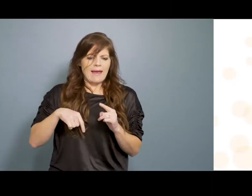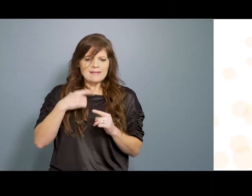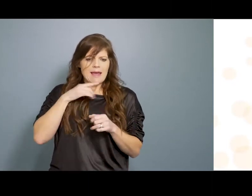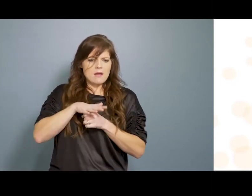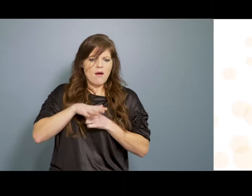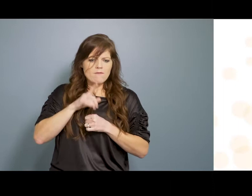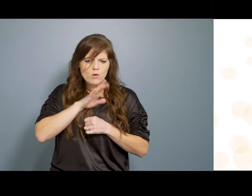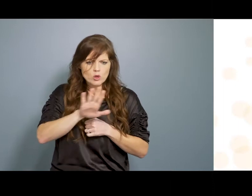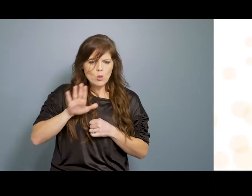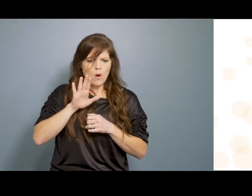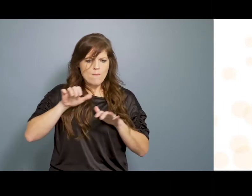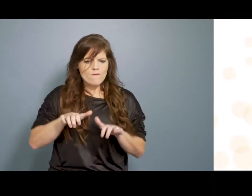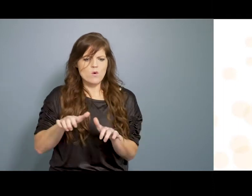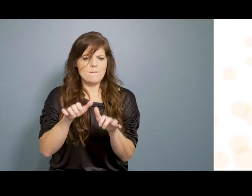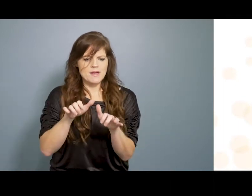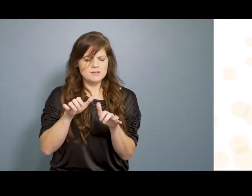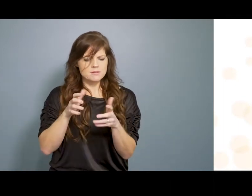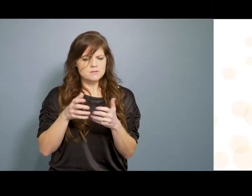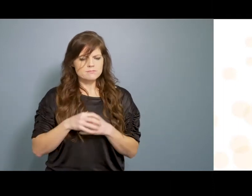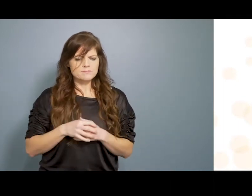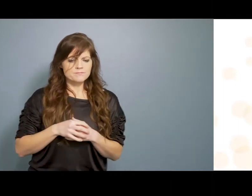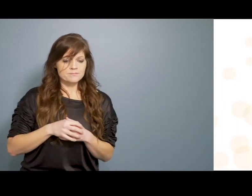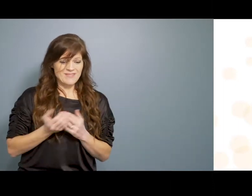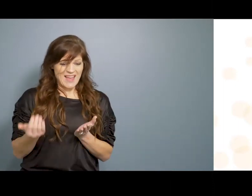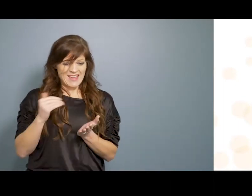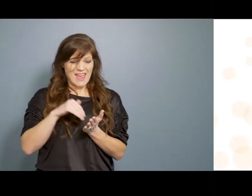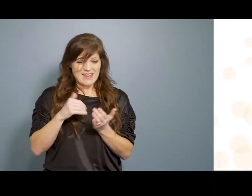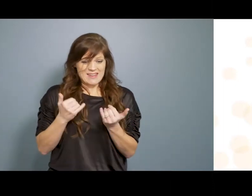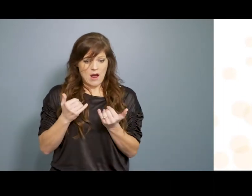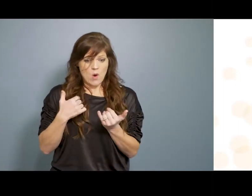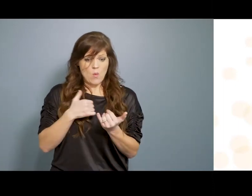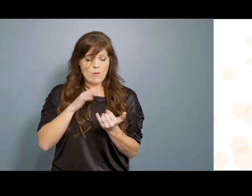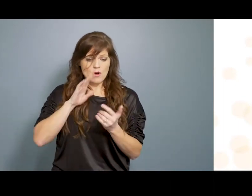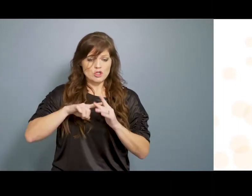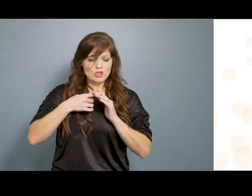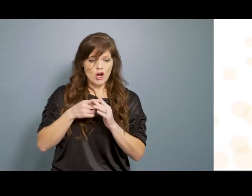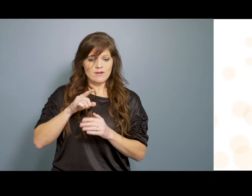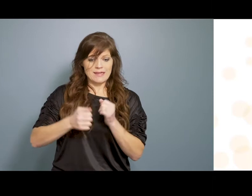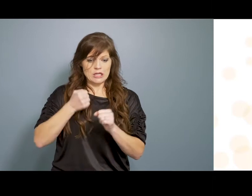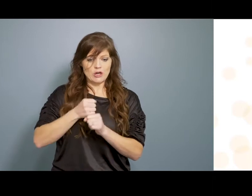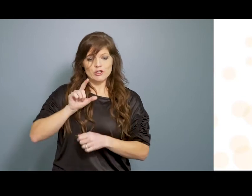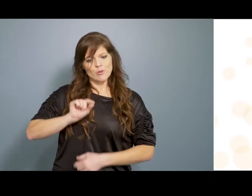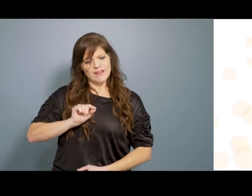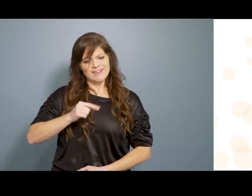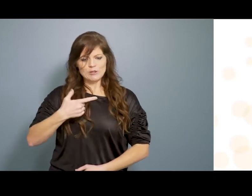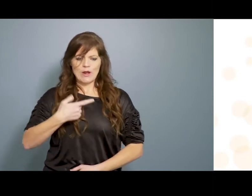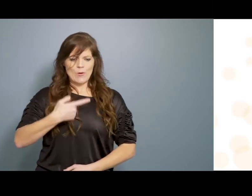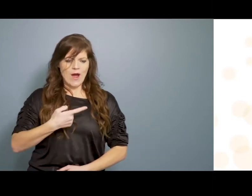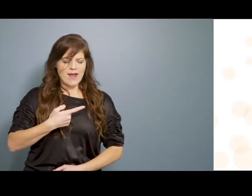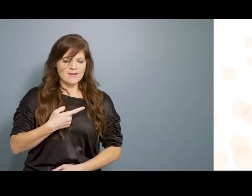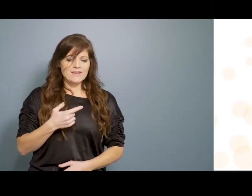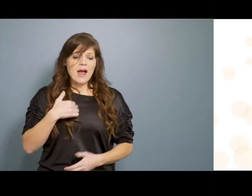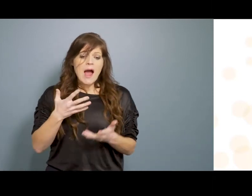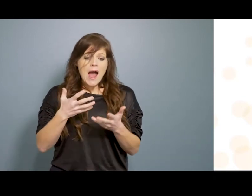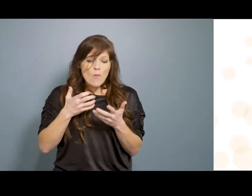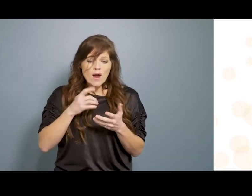of performance. We now begin 2021. Let me reassure you that CWI is